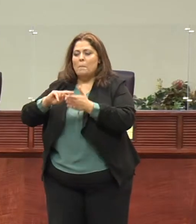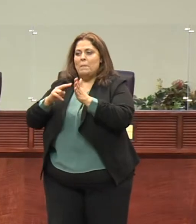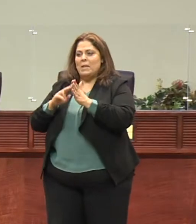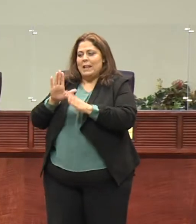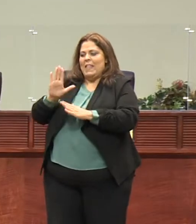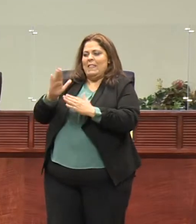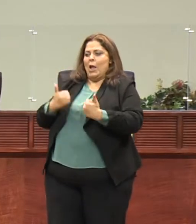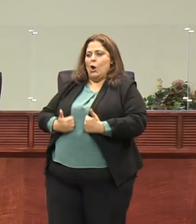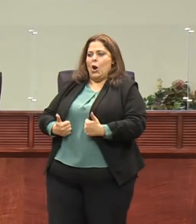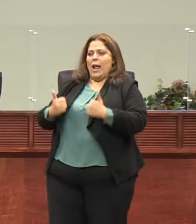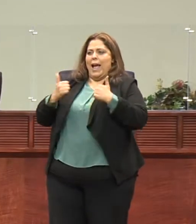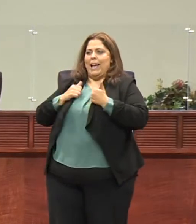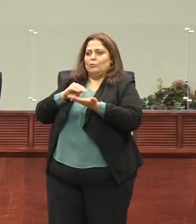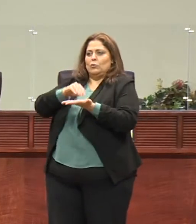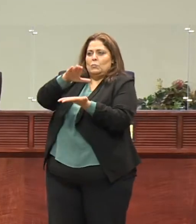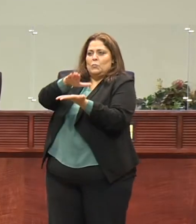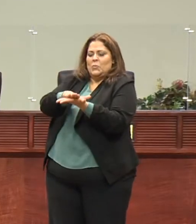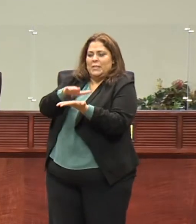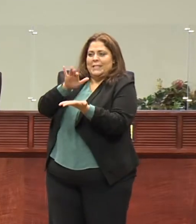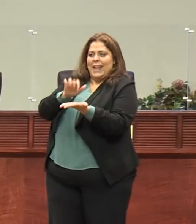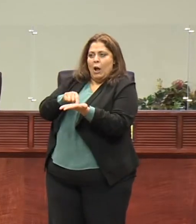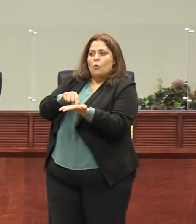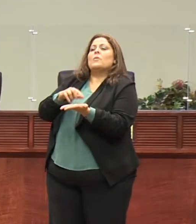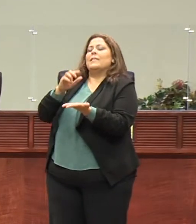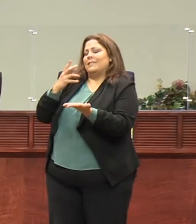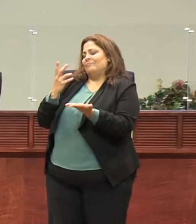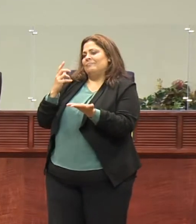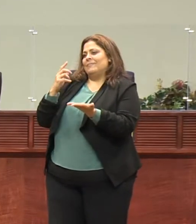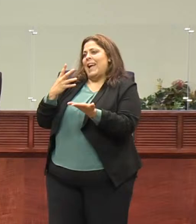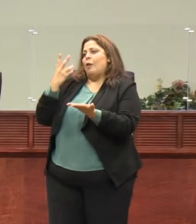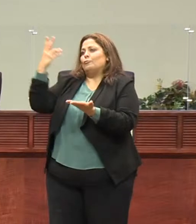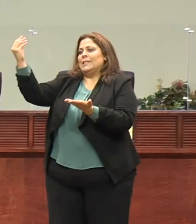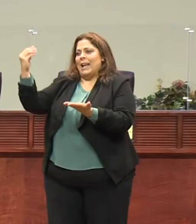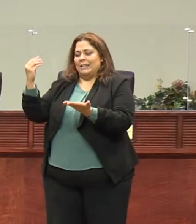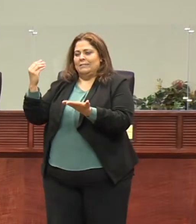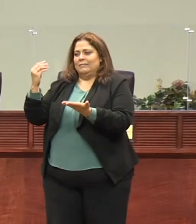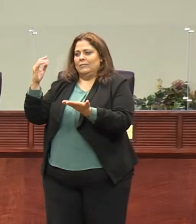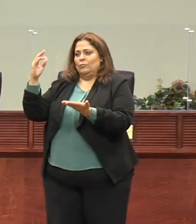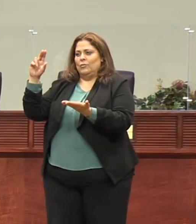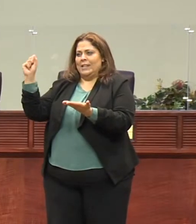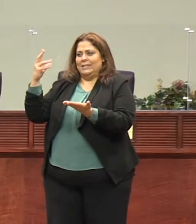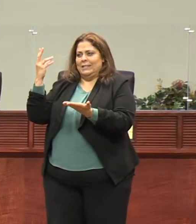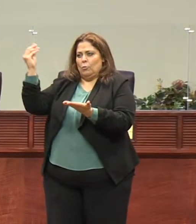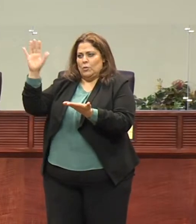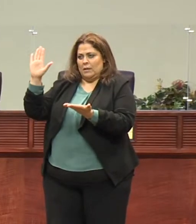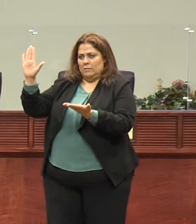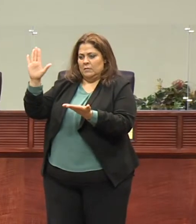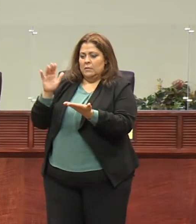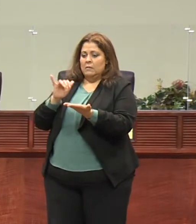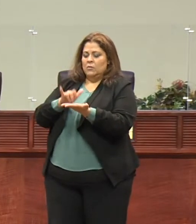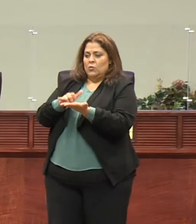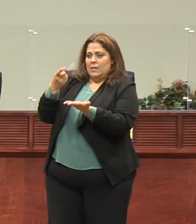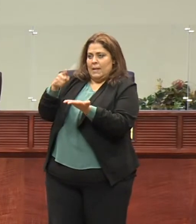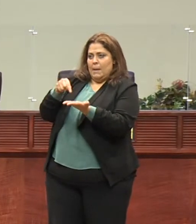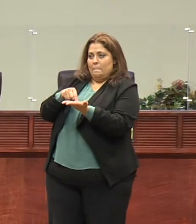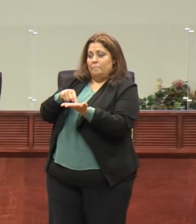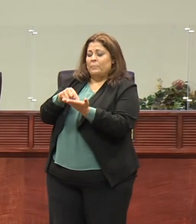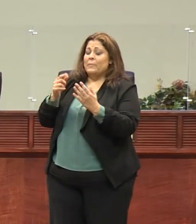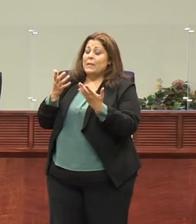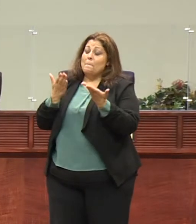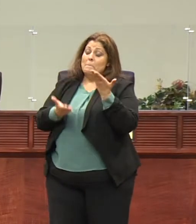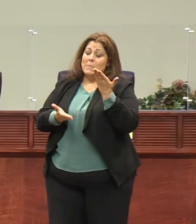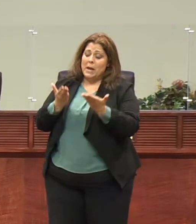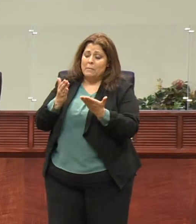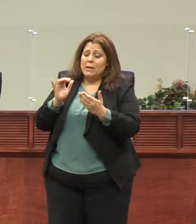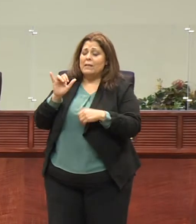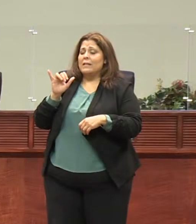outside the United States as their address. And that had happened. Probably have to do a lot with the vaccinations that we